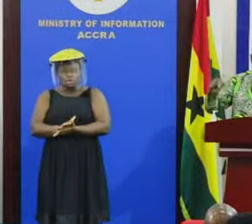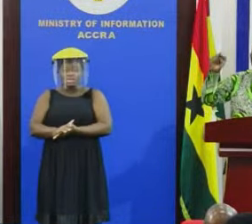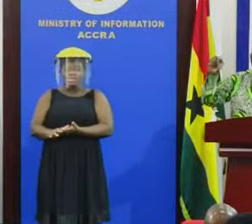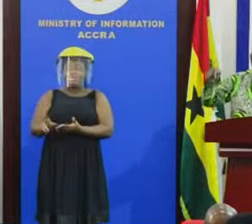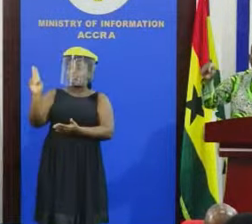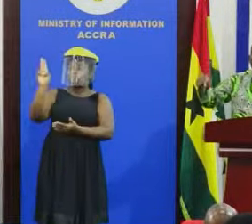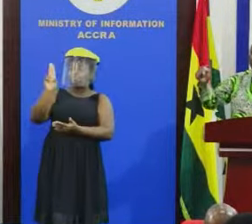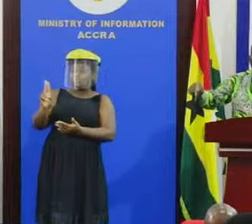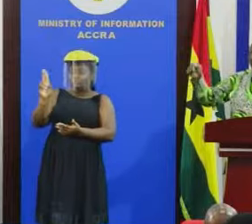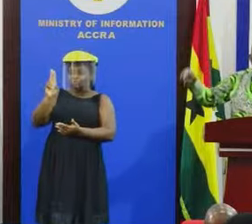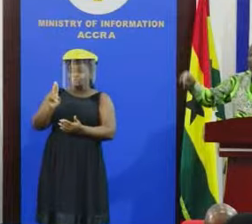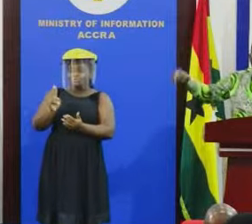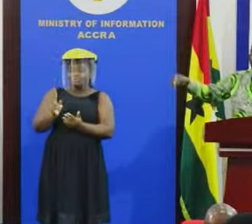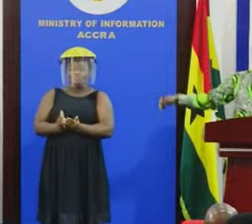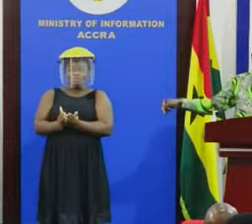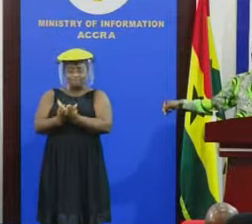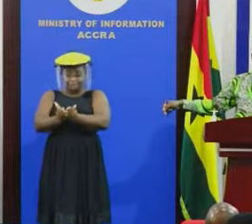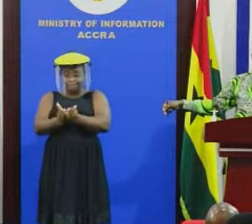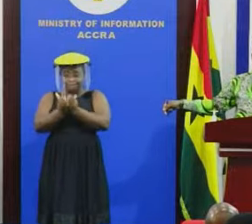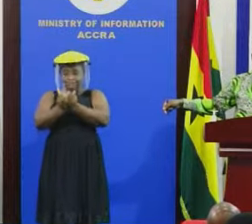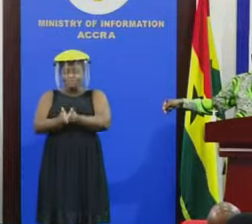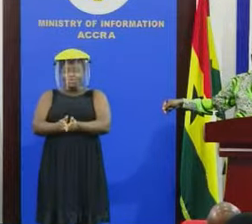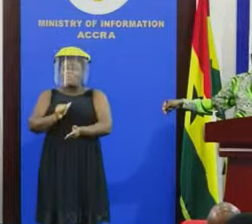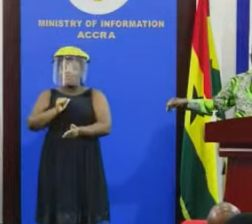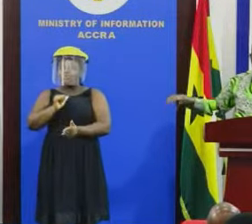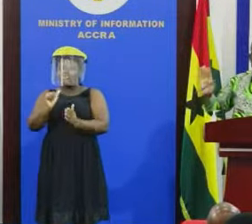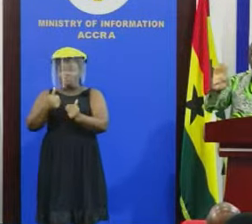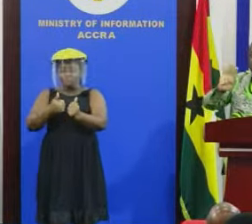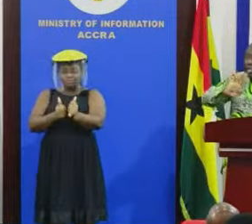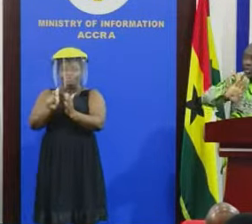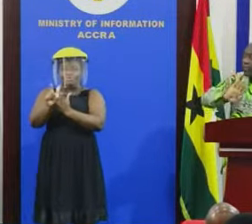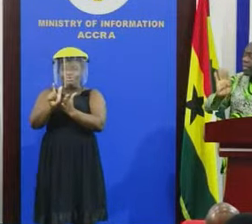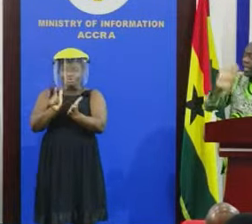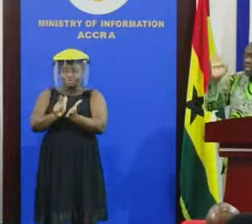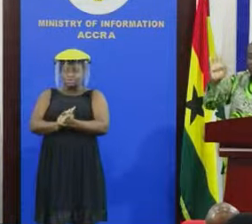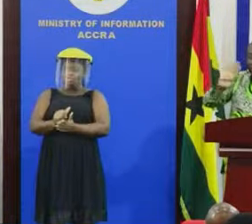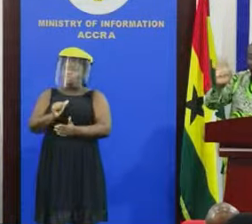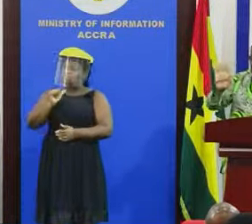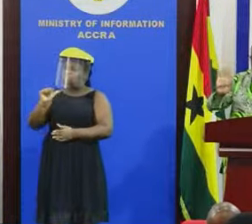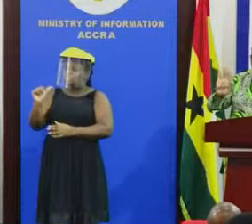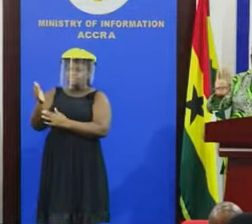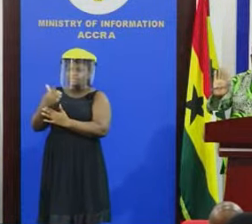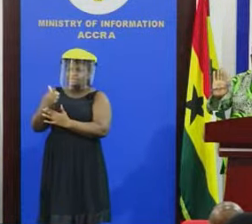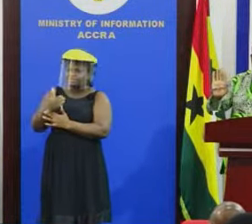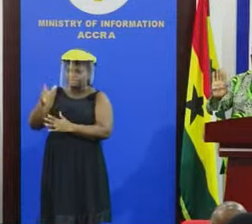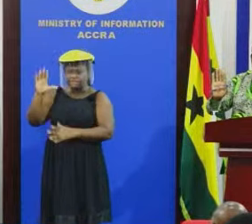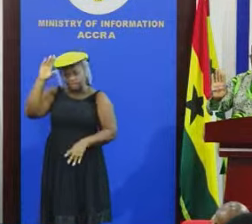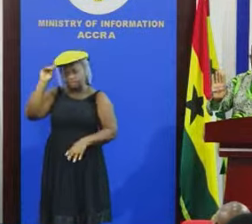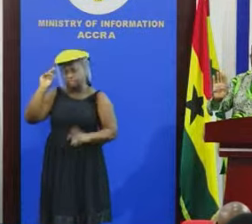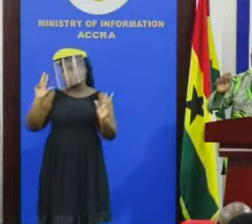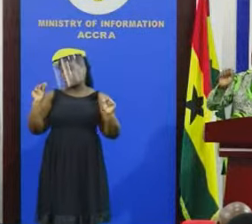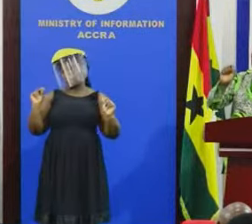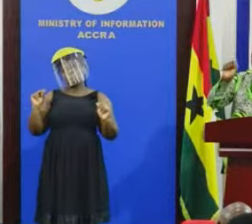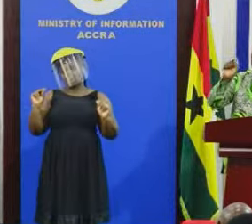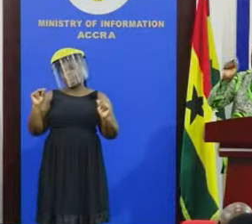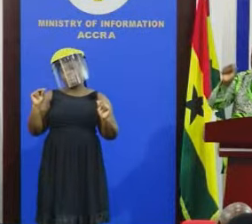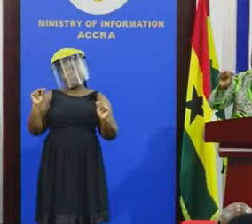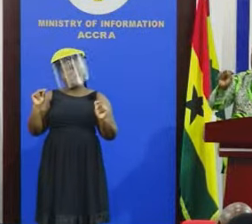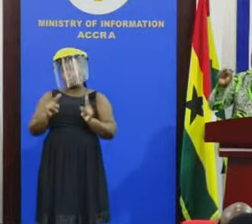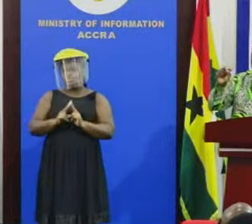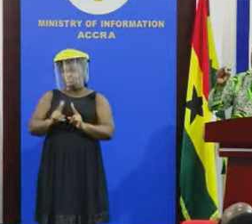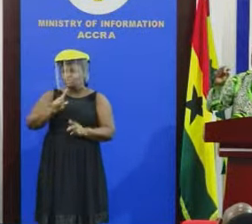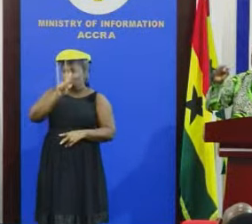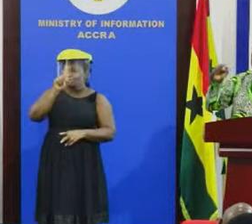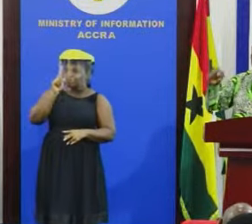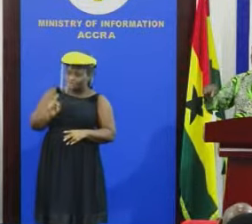used for illegal bunkering. And so not it's not about fishermen. Okay. So your